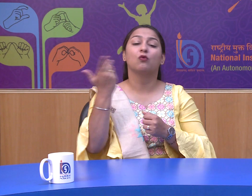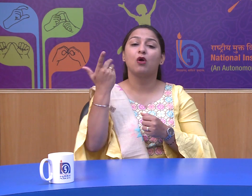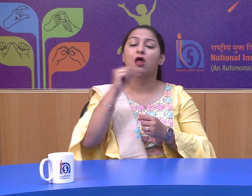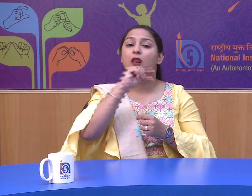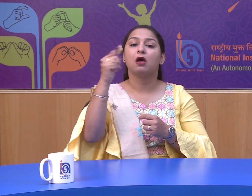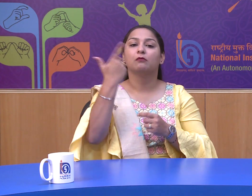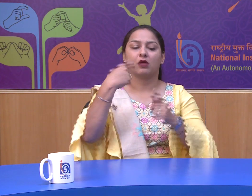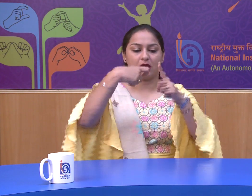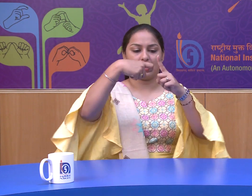Kalinga,